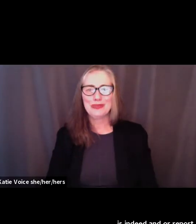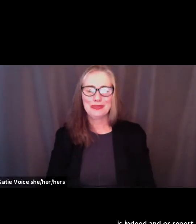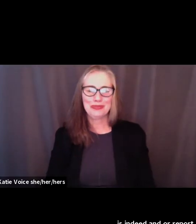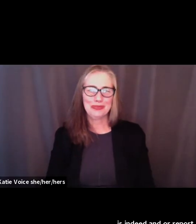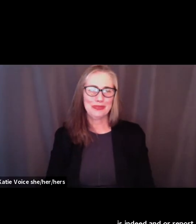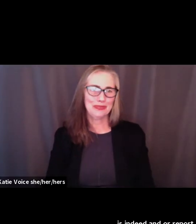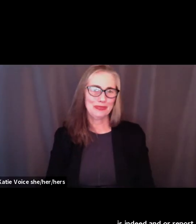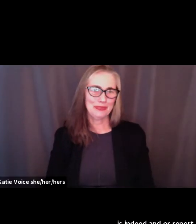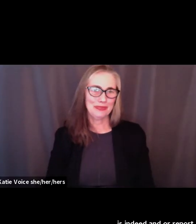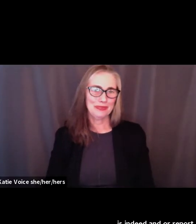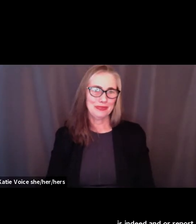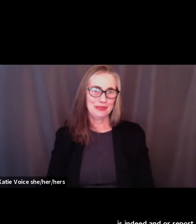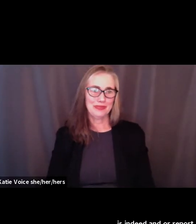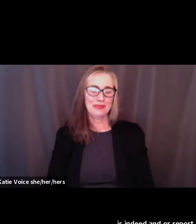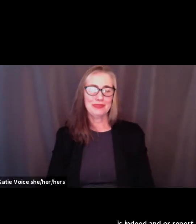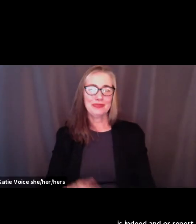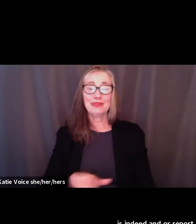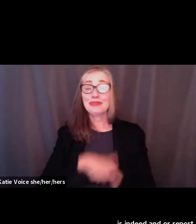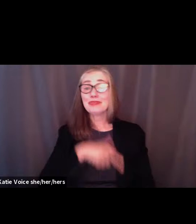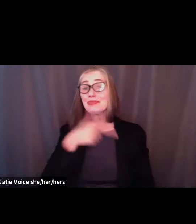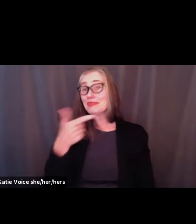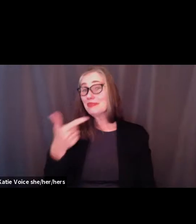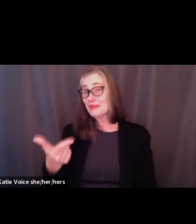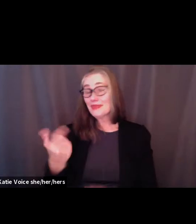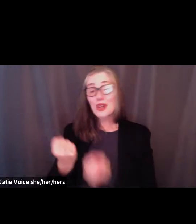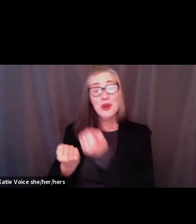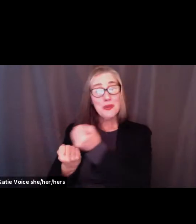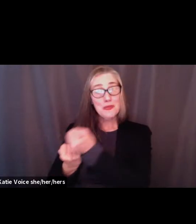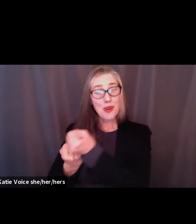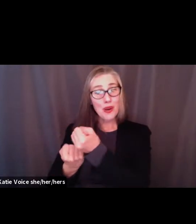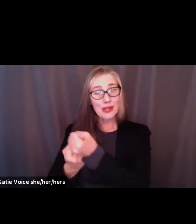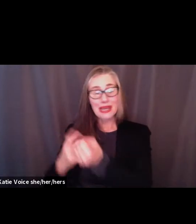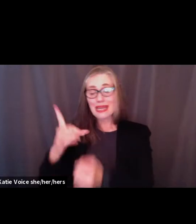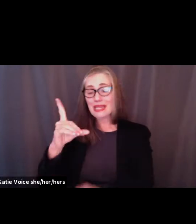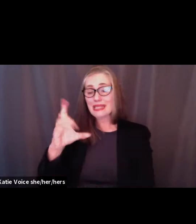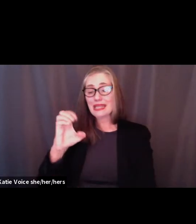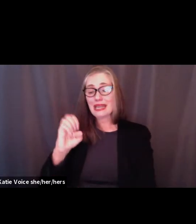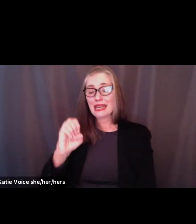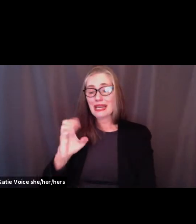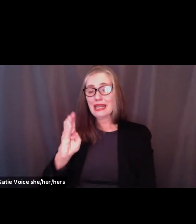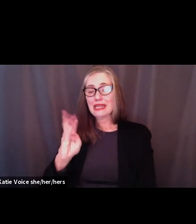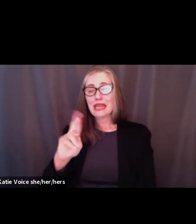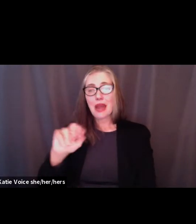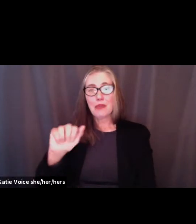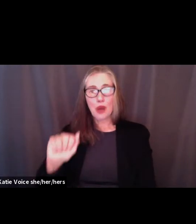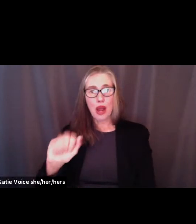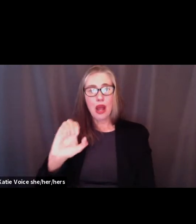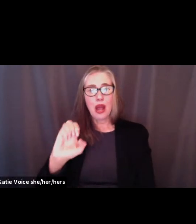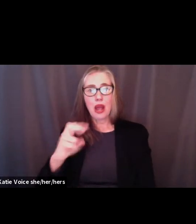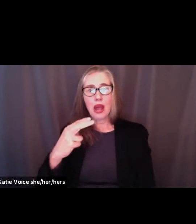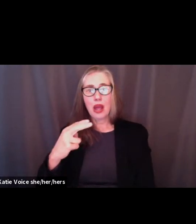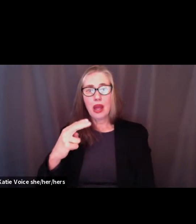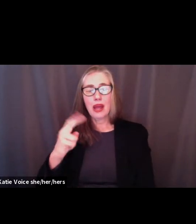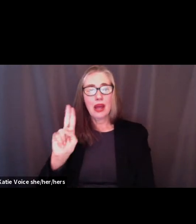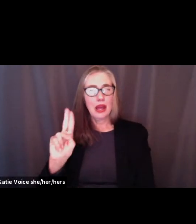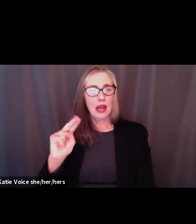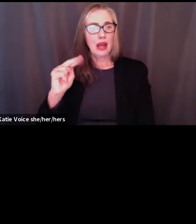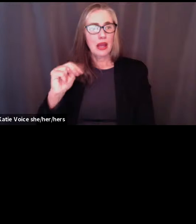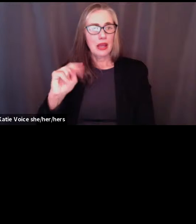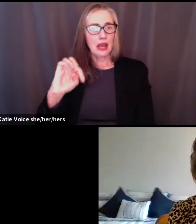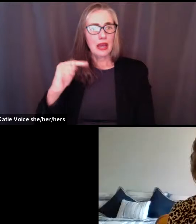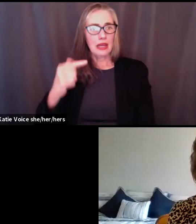Okay, and then up next for in support is Deborah Cunningham Skurnick.